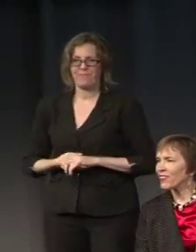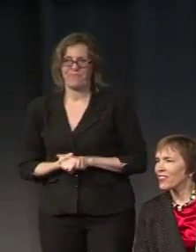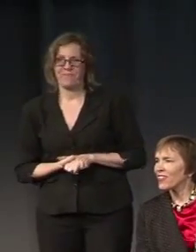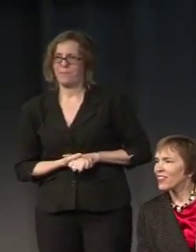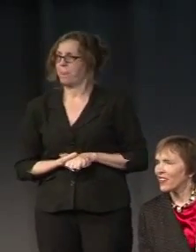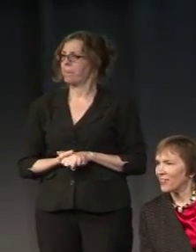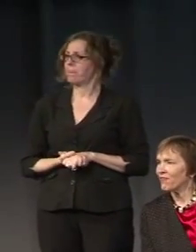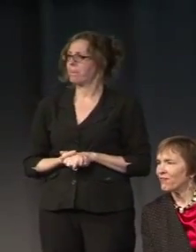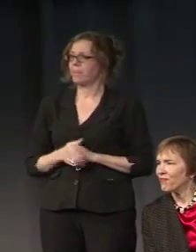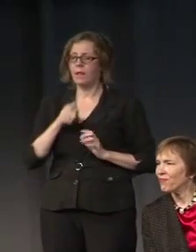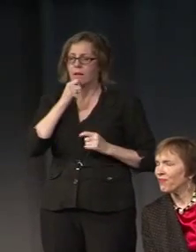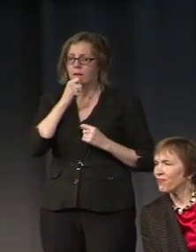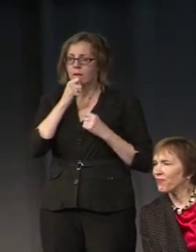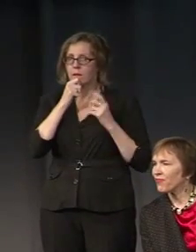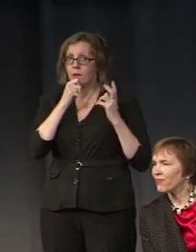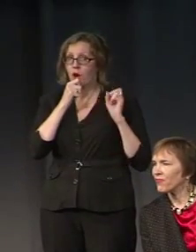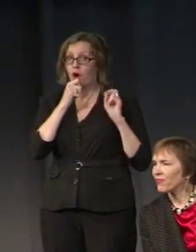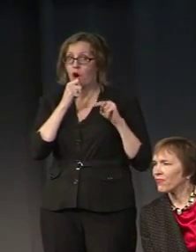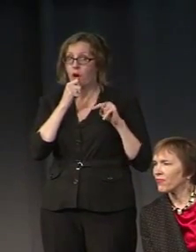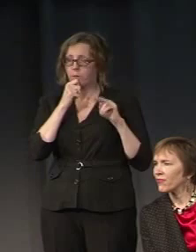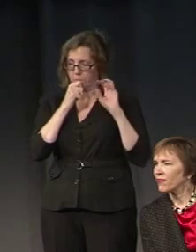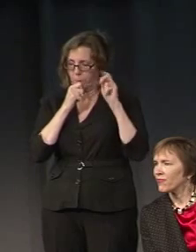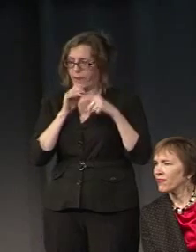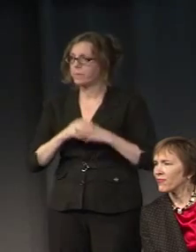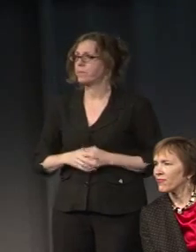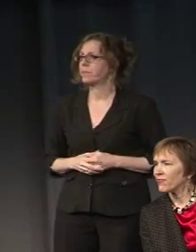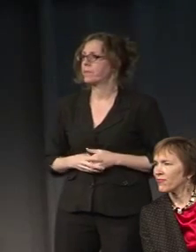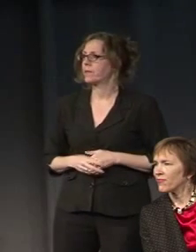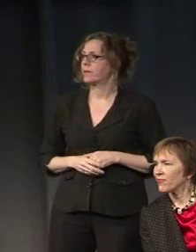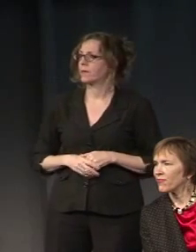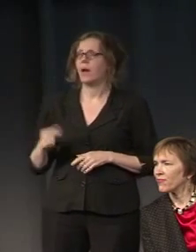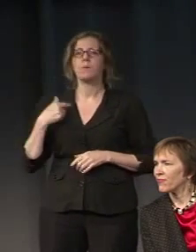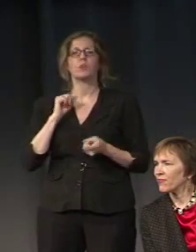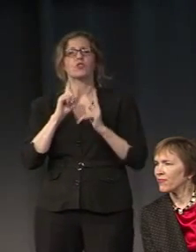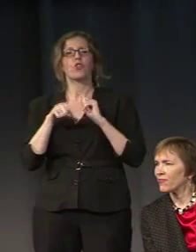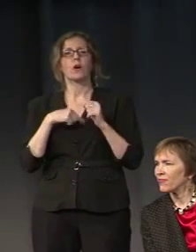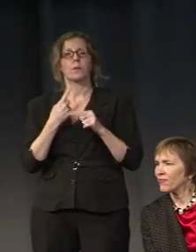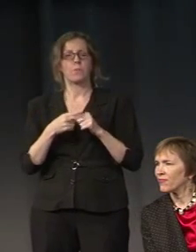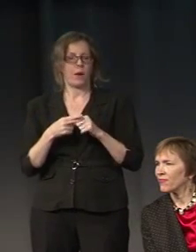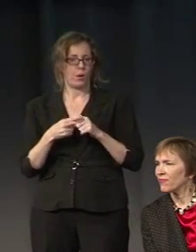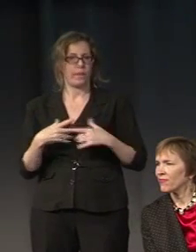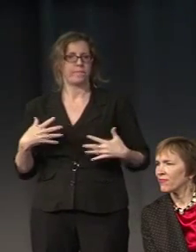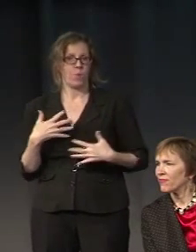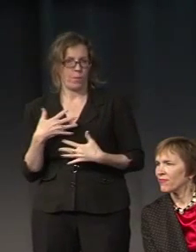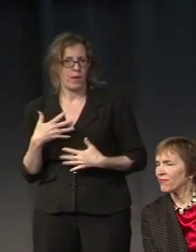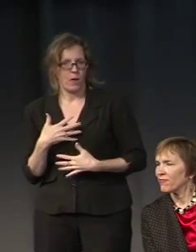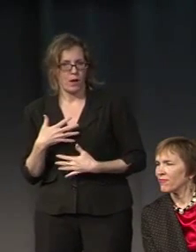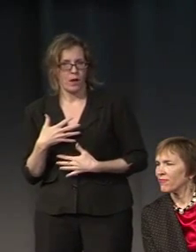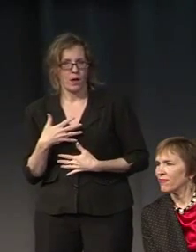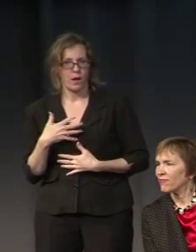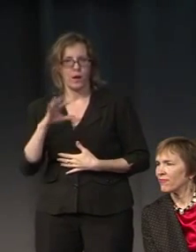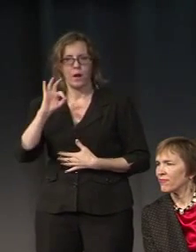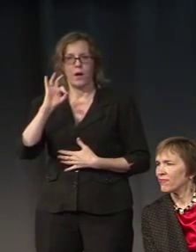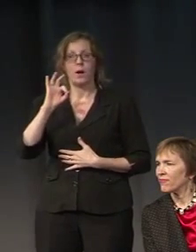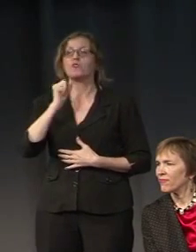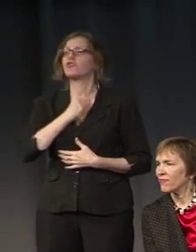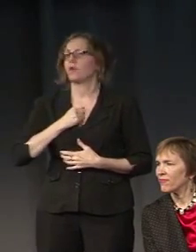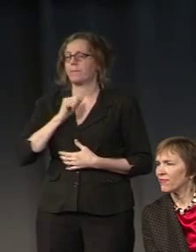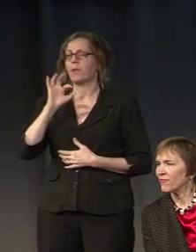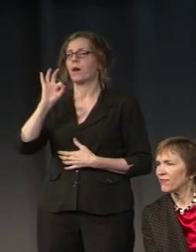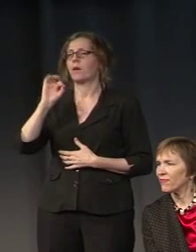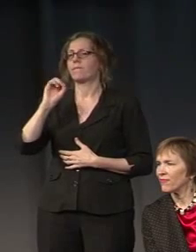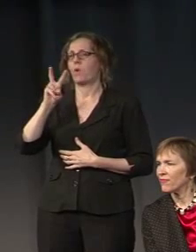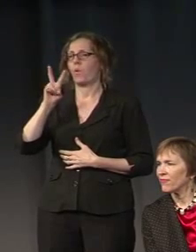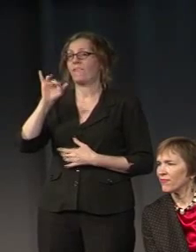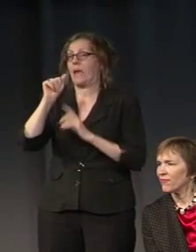Is this on? Yes. Okay, if you hold your, I'm going to talk about the fovea, or ask you rather about the fovea, but mainly I want to talk about, or get you